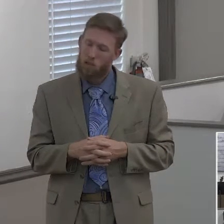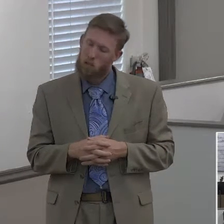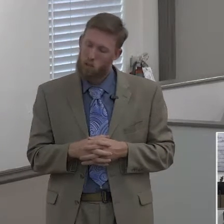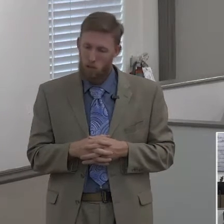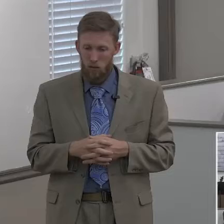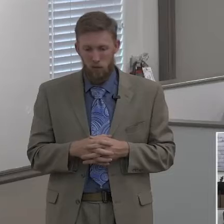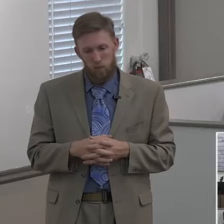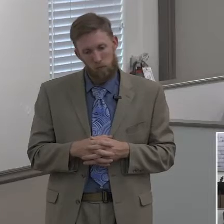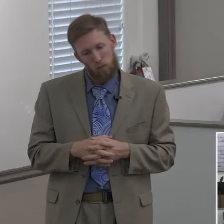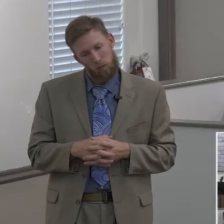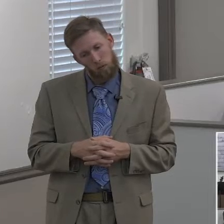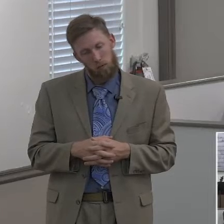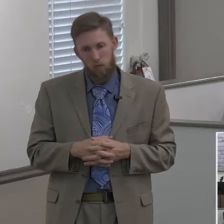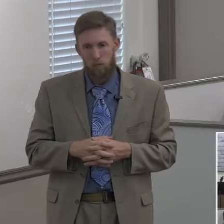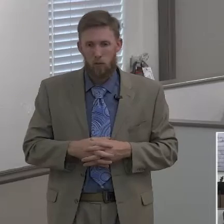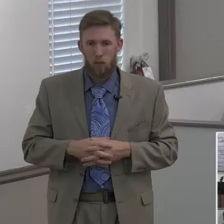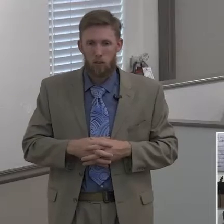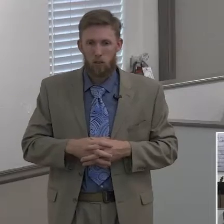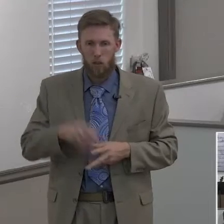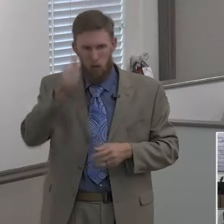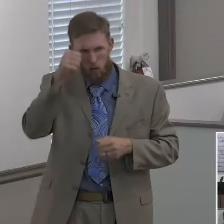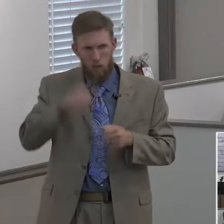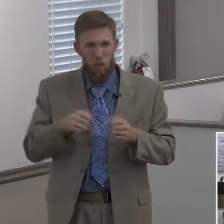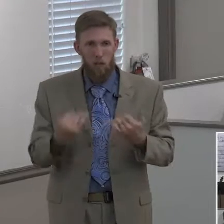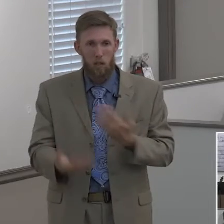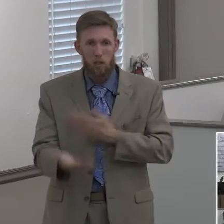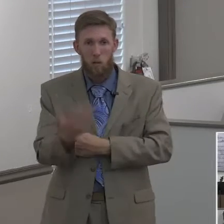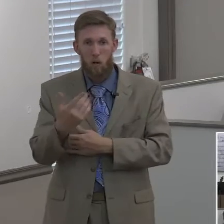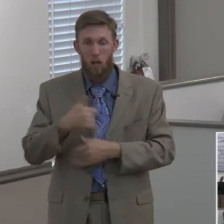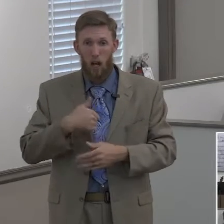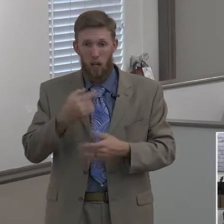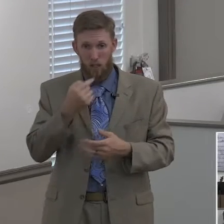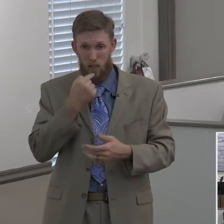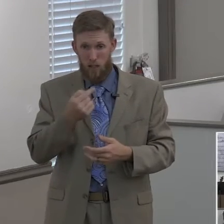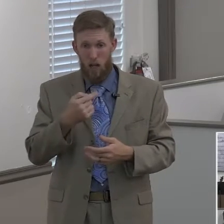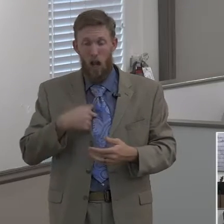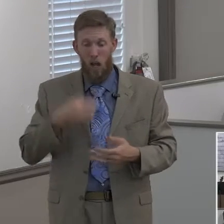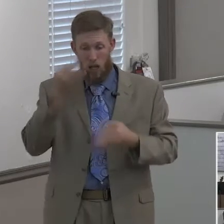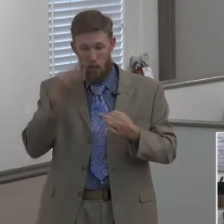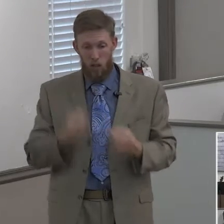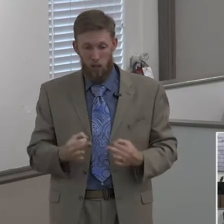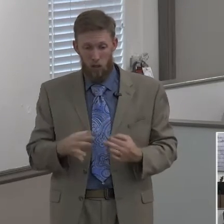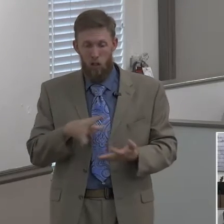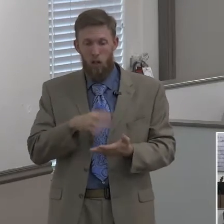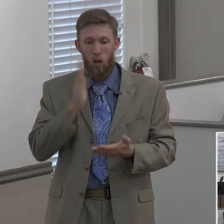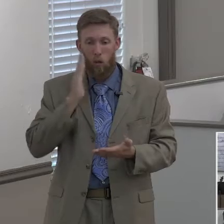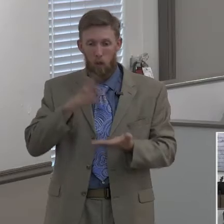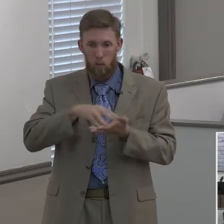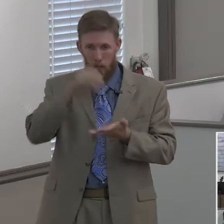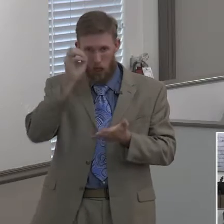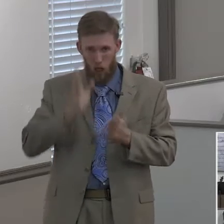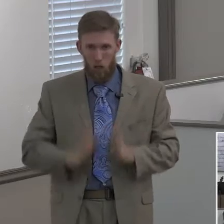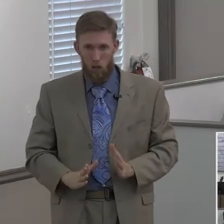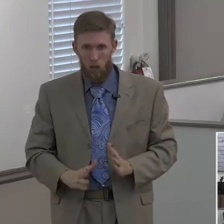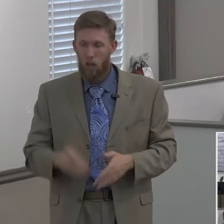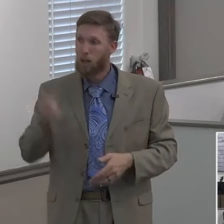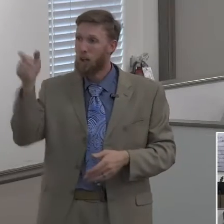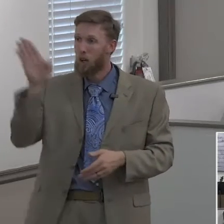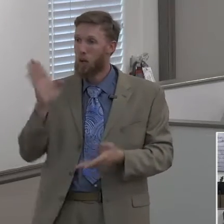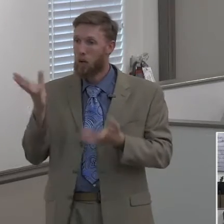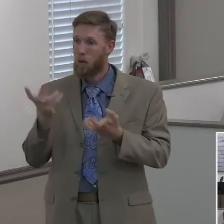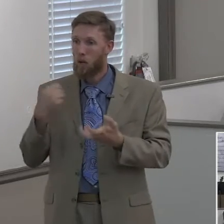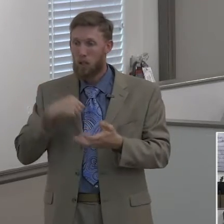Remember this morning I said I determined in my life I wanted to be a learner? So God wants you and me to be learners.